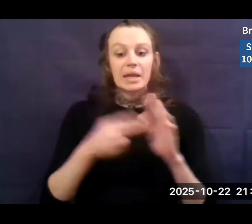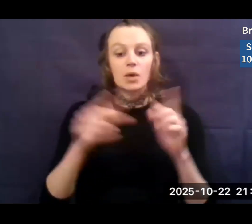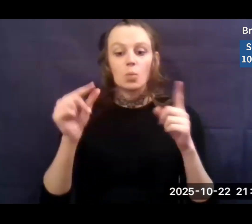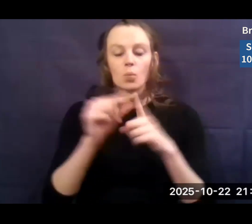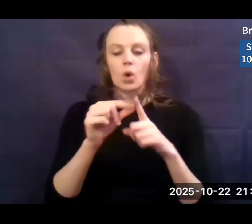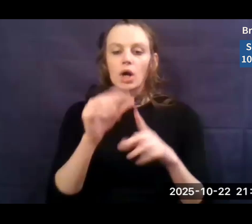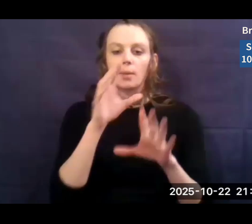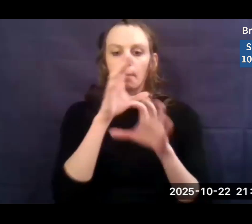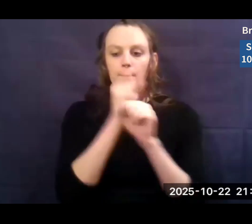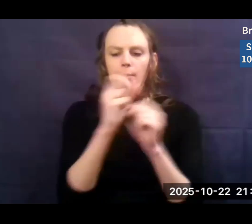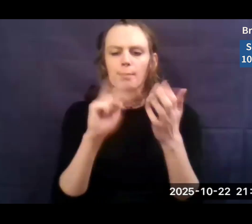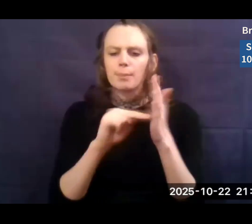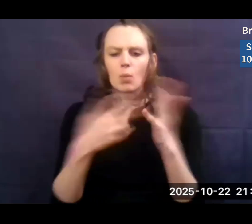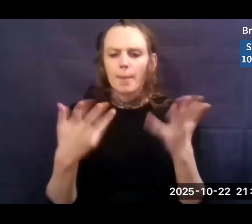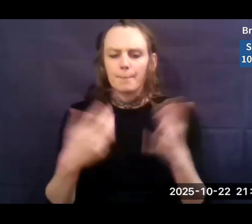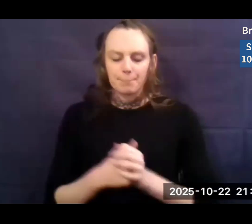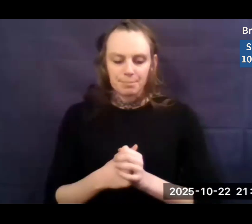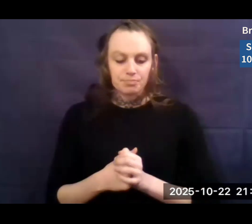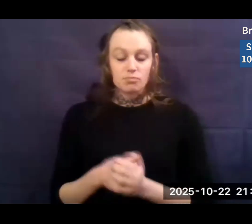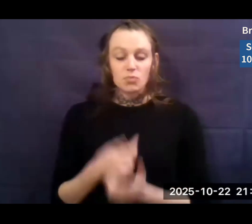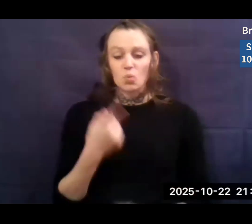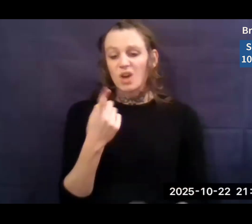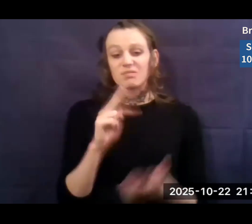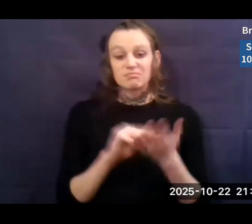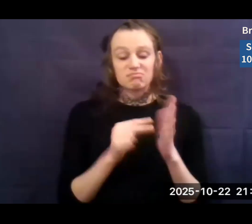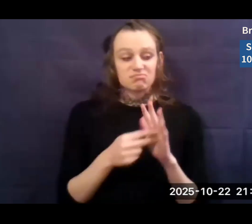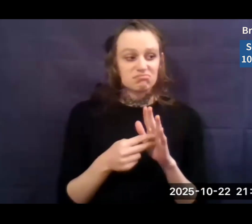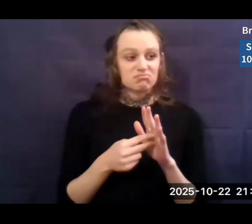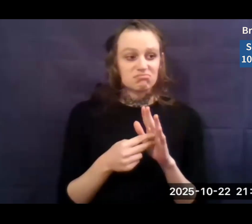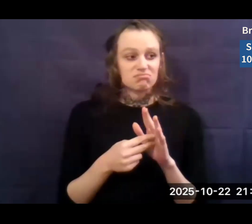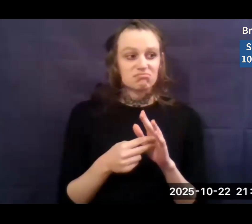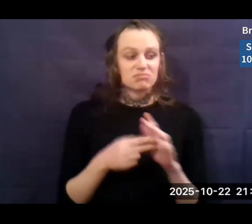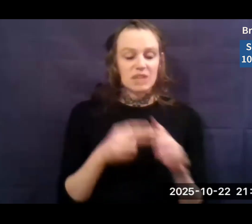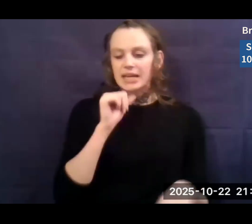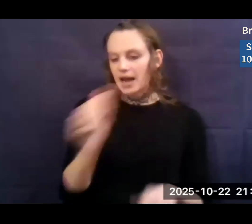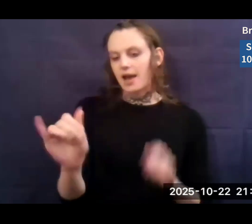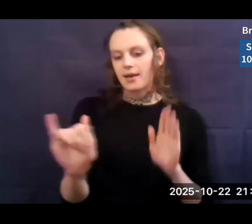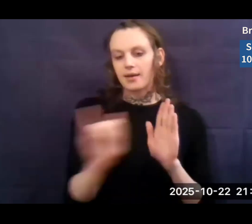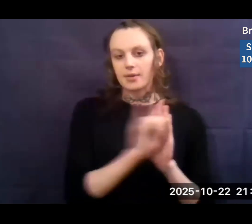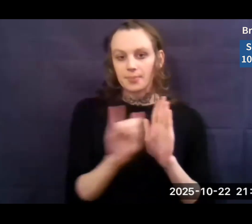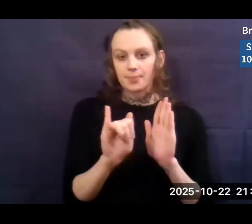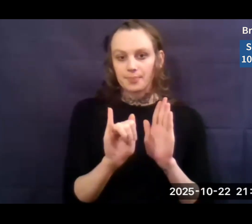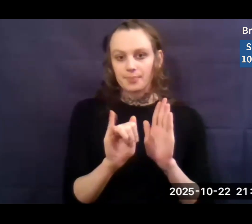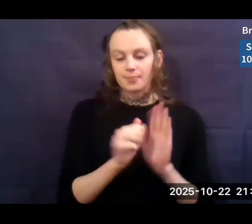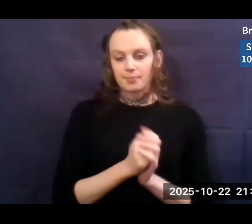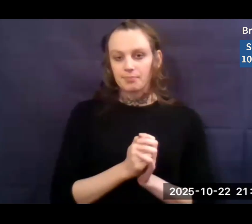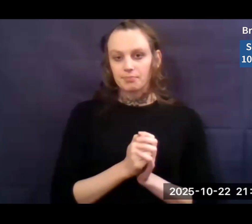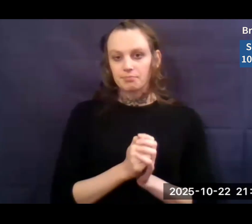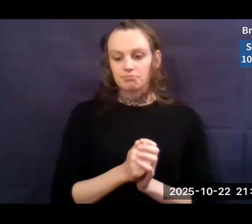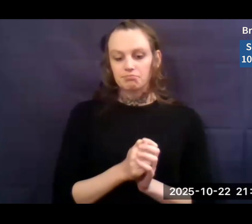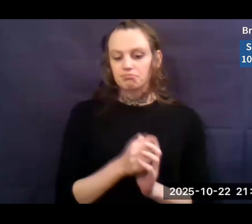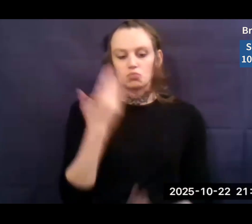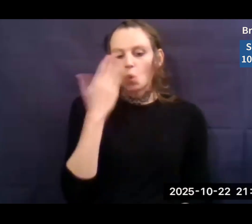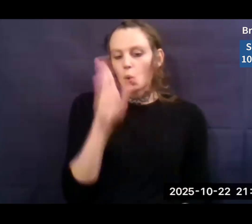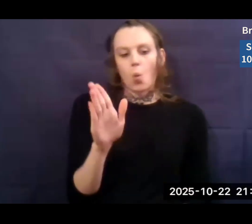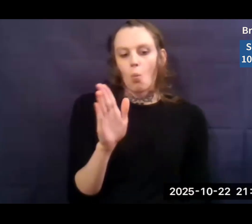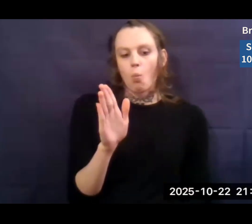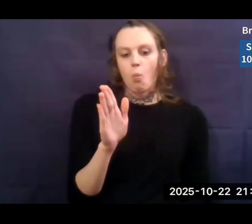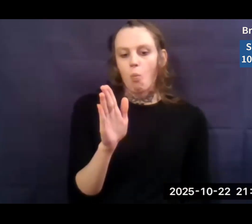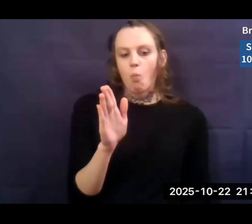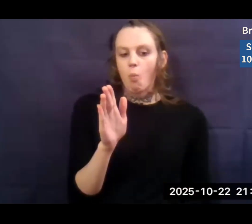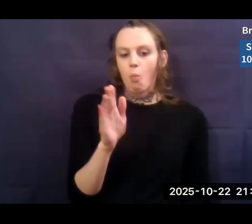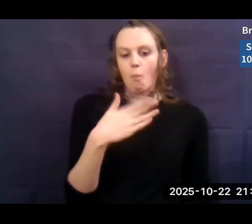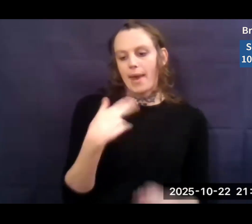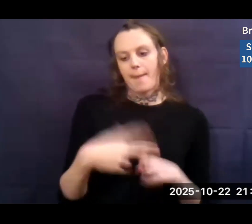anonymous. Um, One definition is like being unidentified, not being known by your